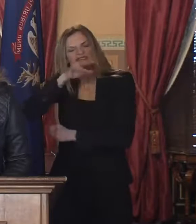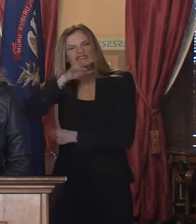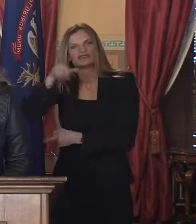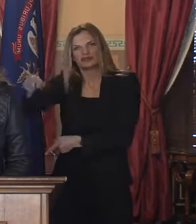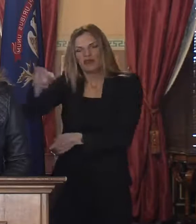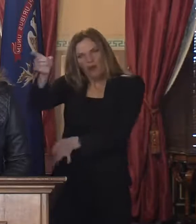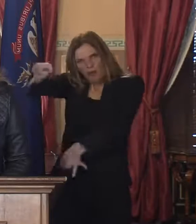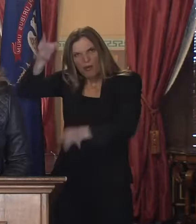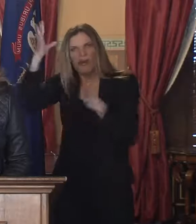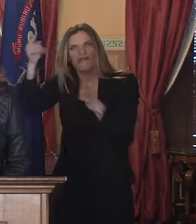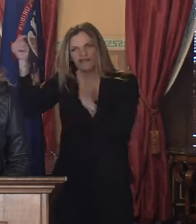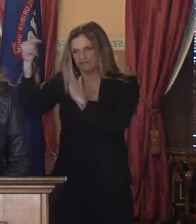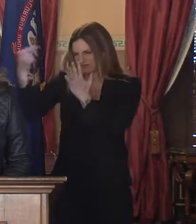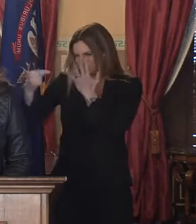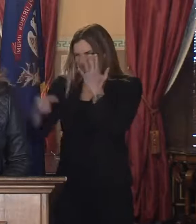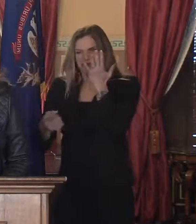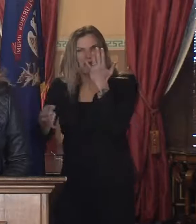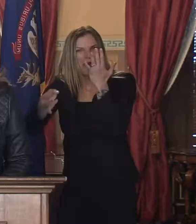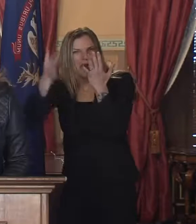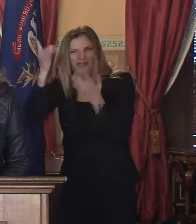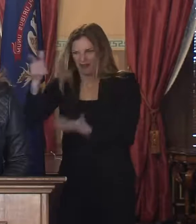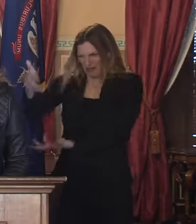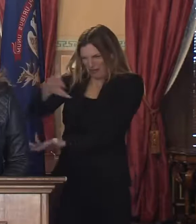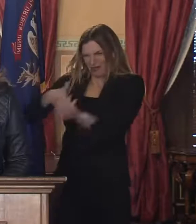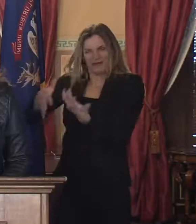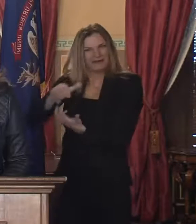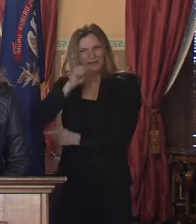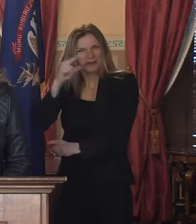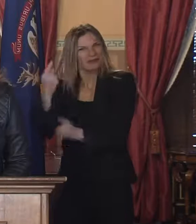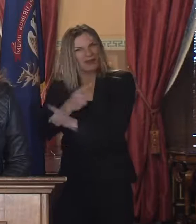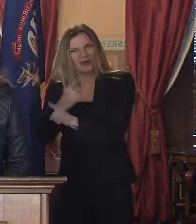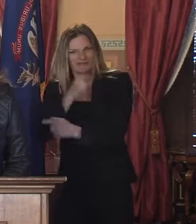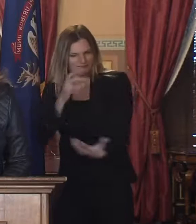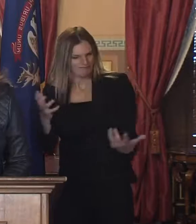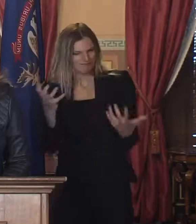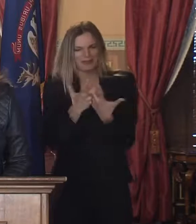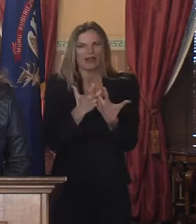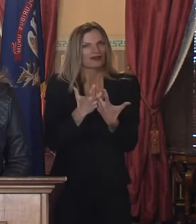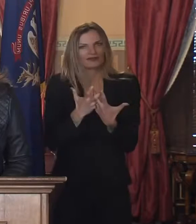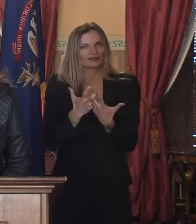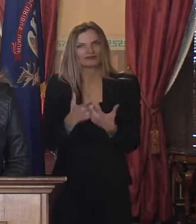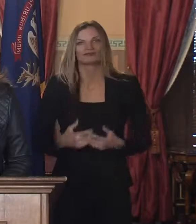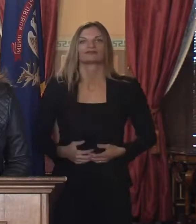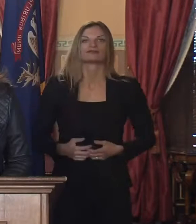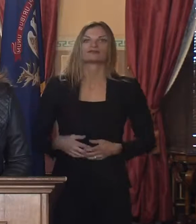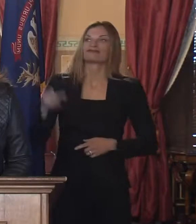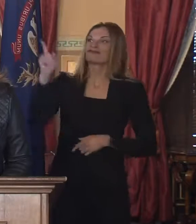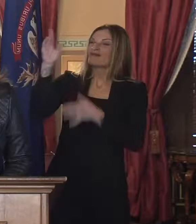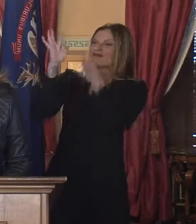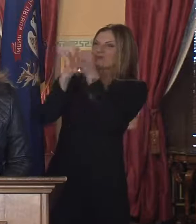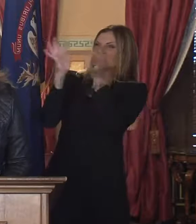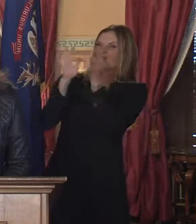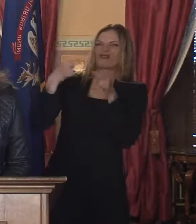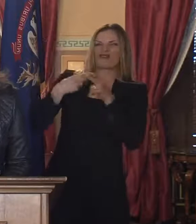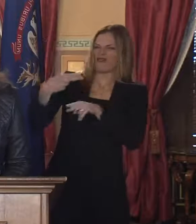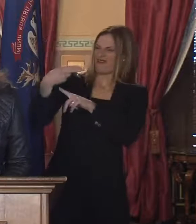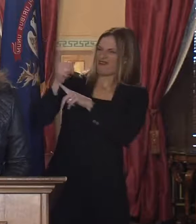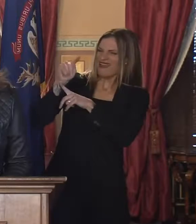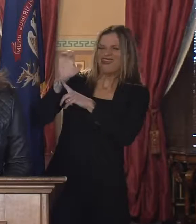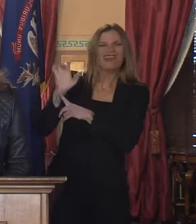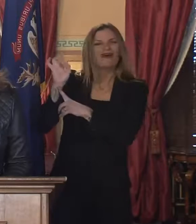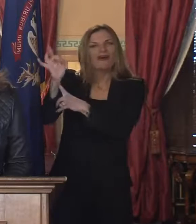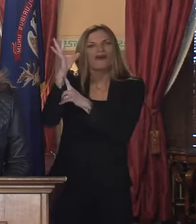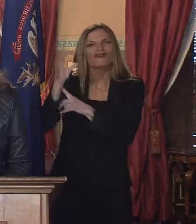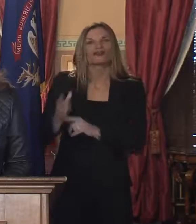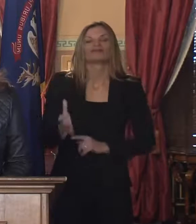complicit. When they stoke and contribute to hate speech, they are complicit. In